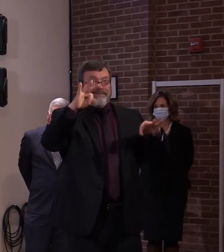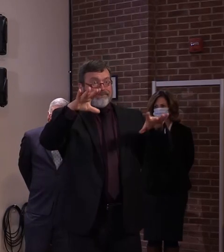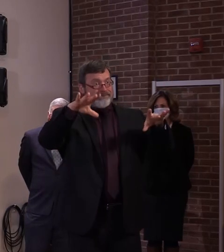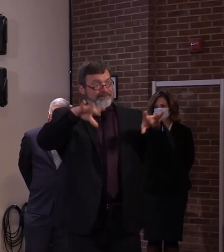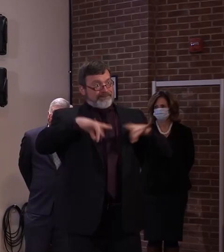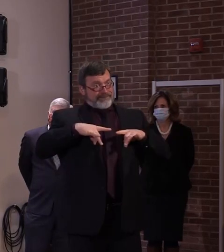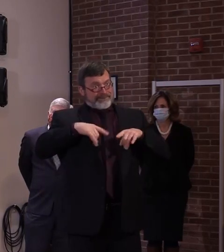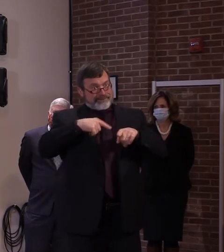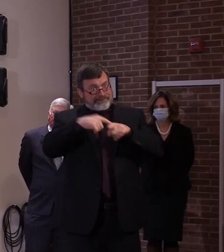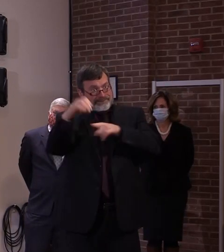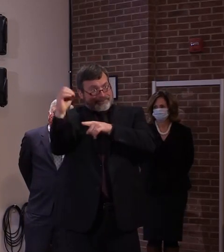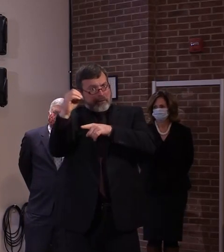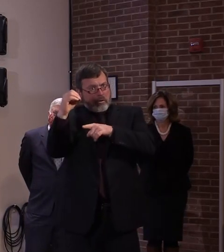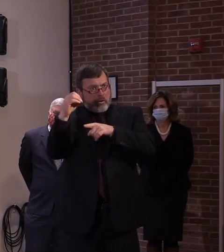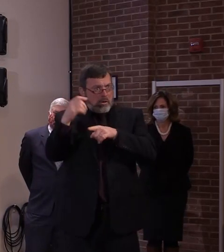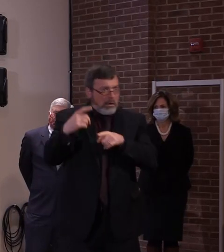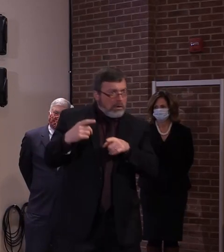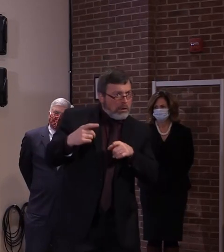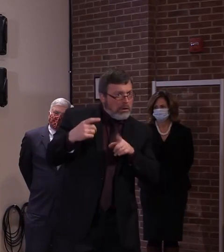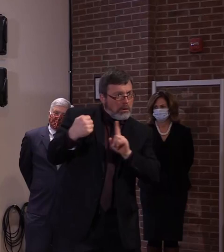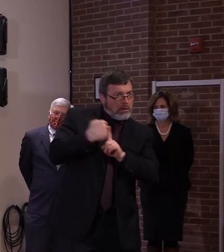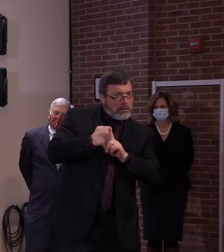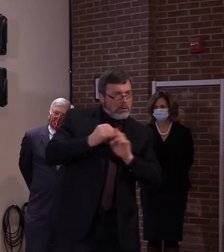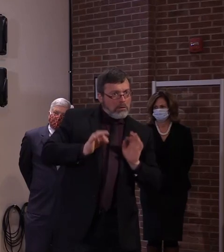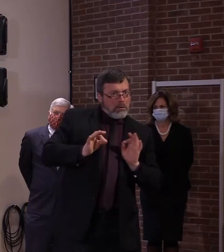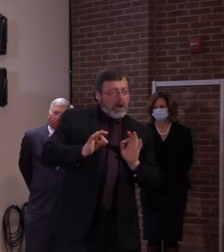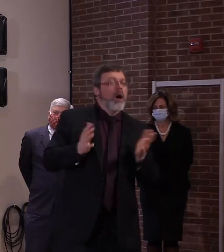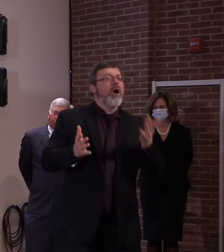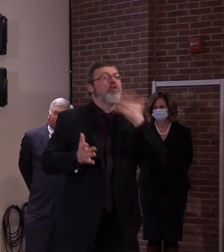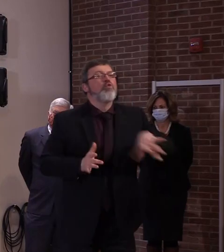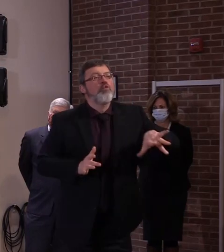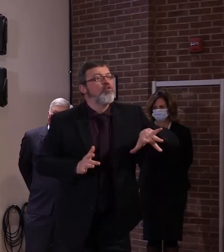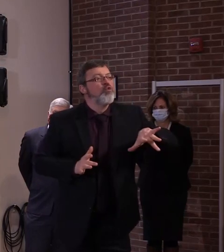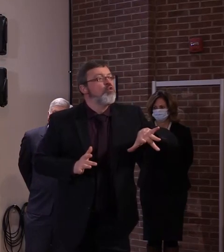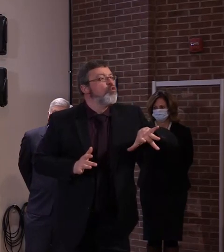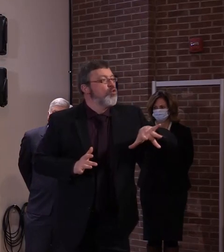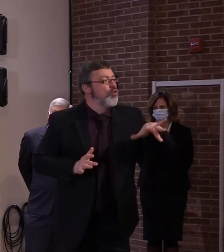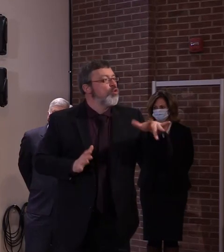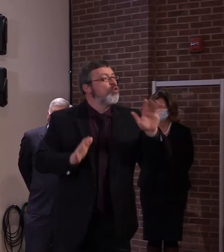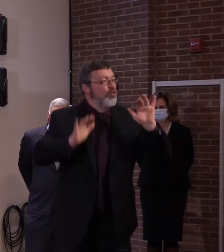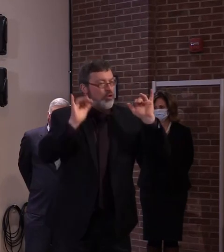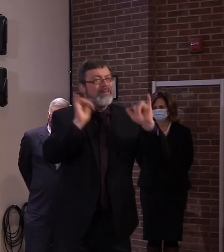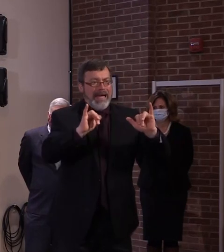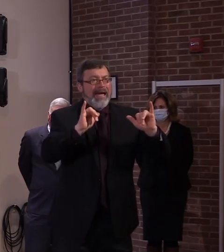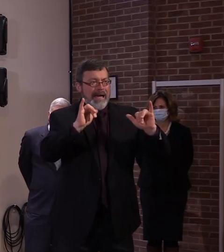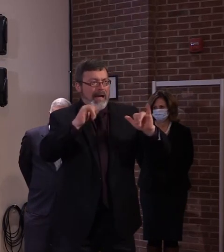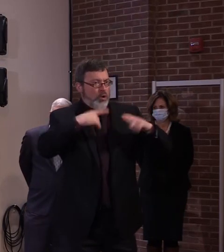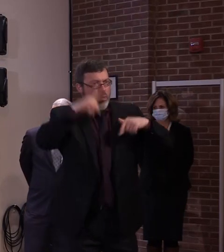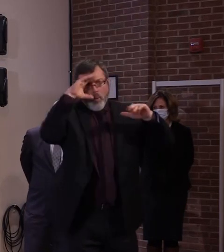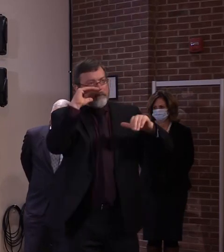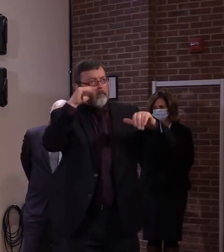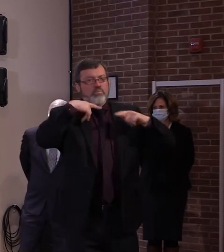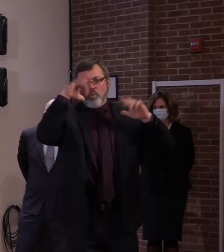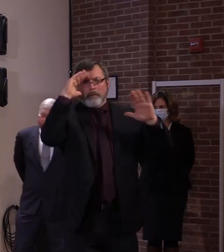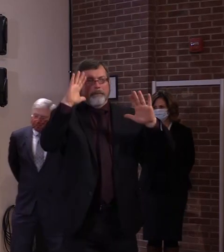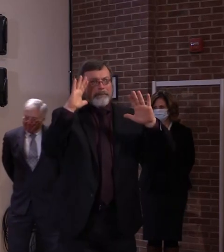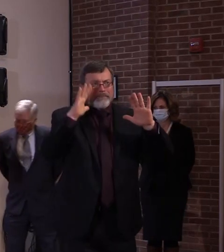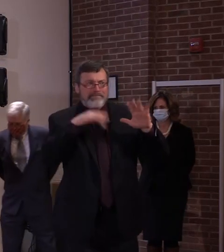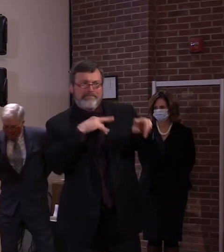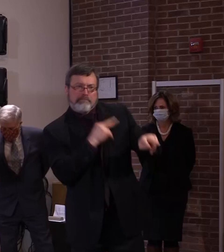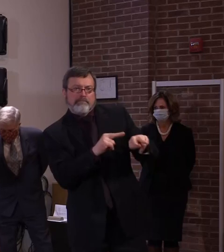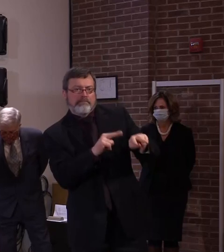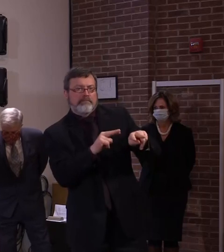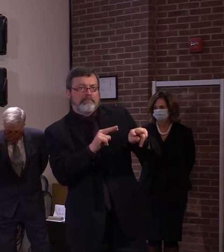just vast, it won't impact us as great as with the Delta variant and other variants of